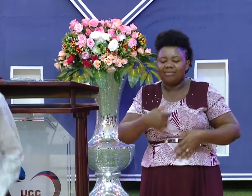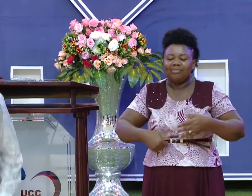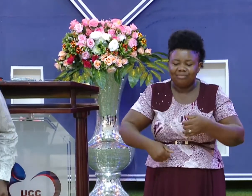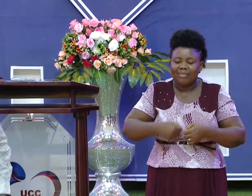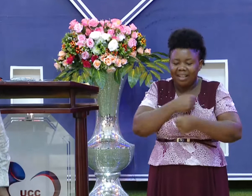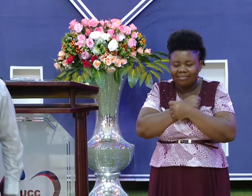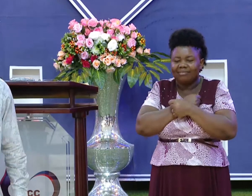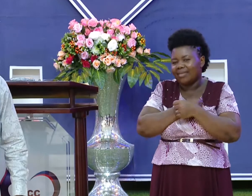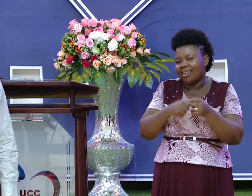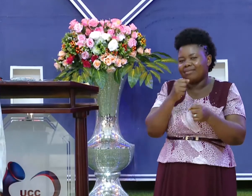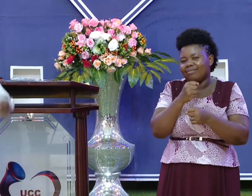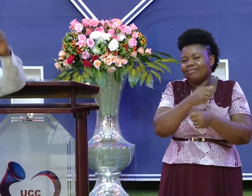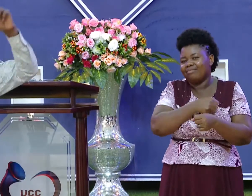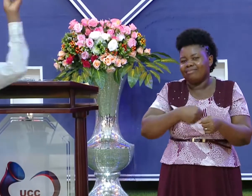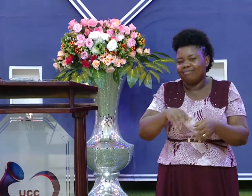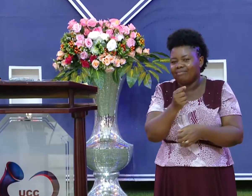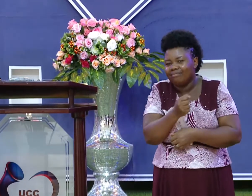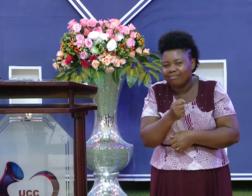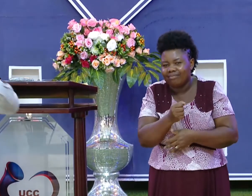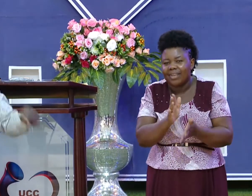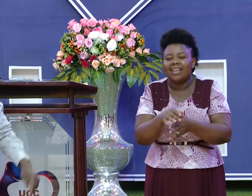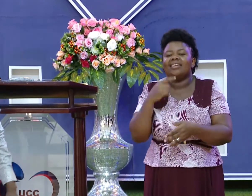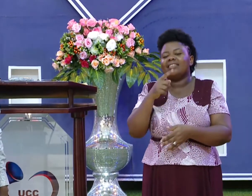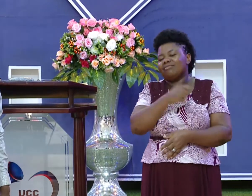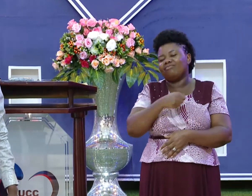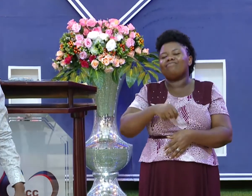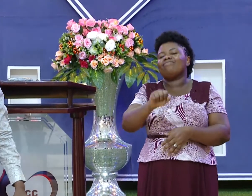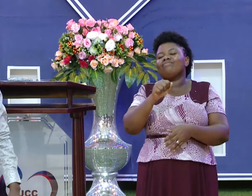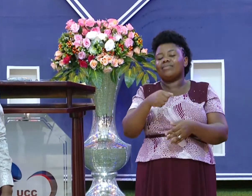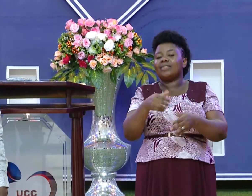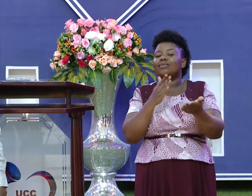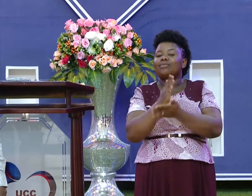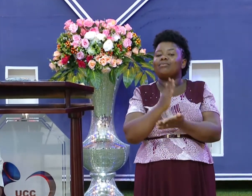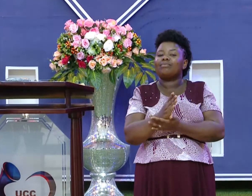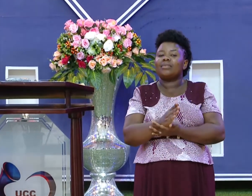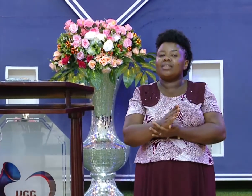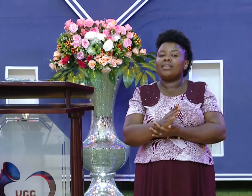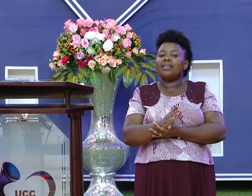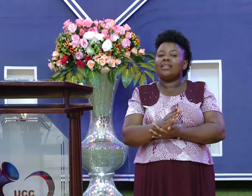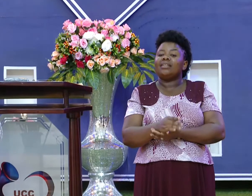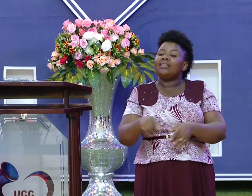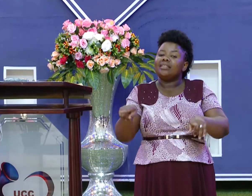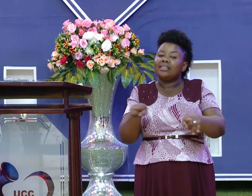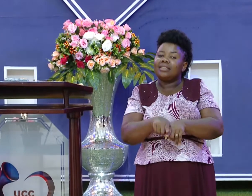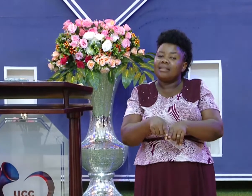Where I was, I loved Jaja the more. And he said, he's the right Jaja.